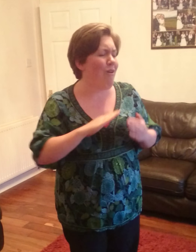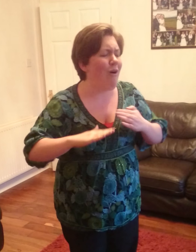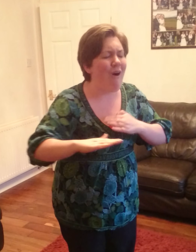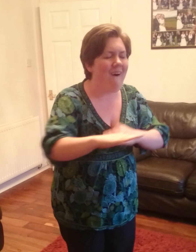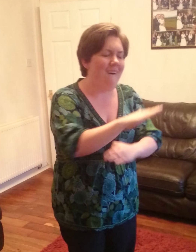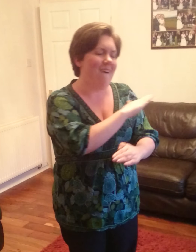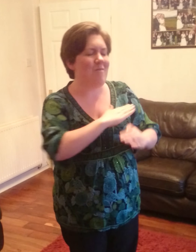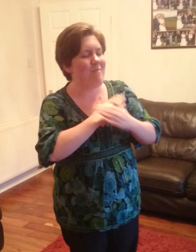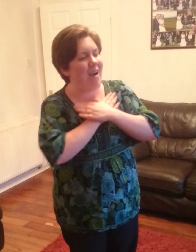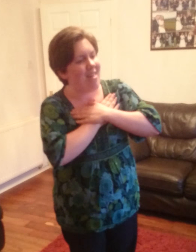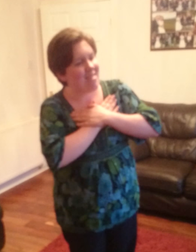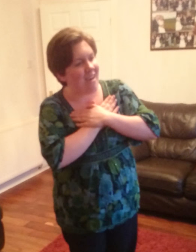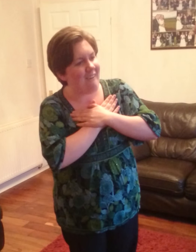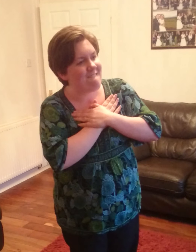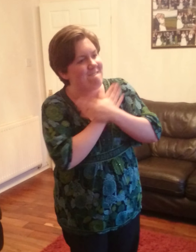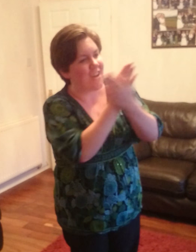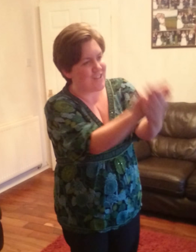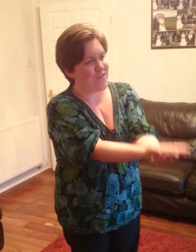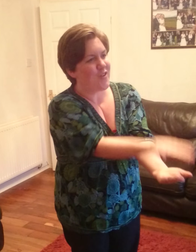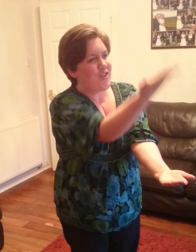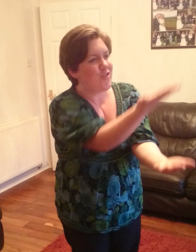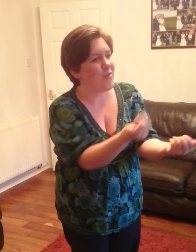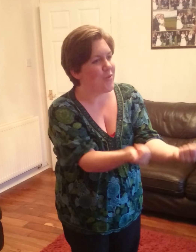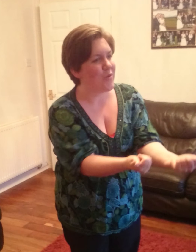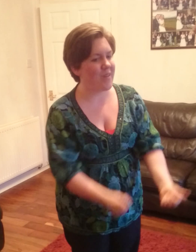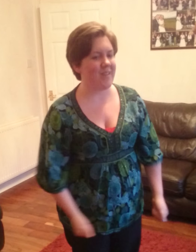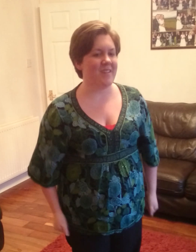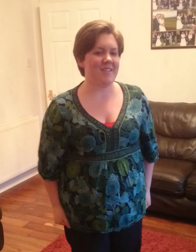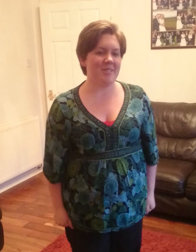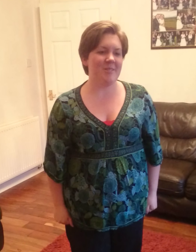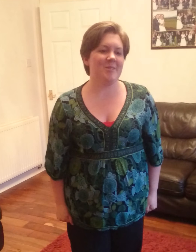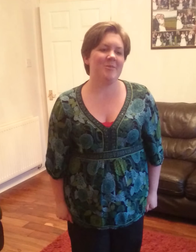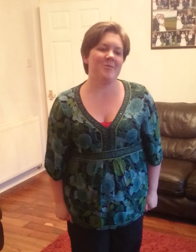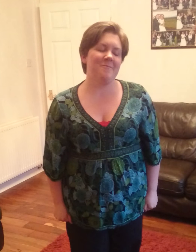I'm sure that all are lost for you